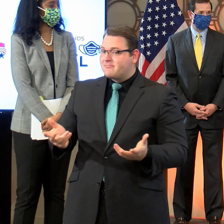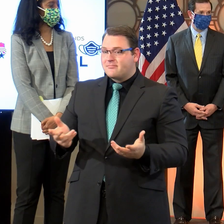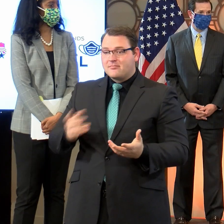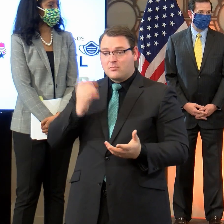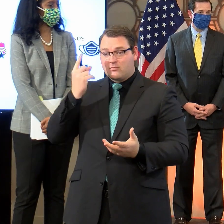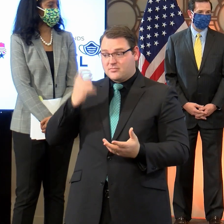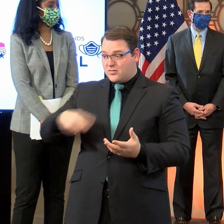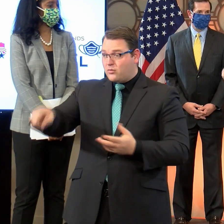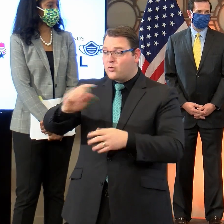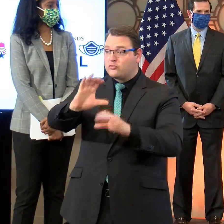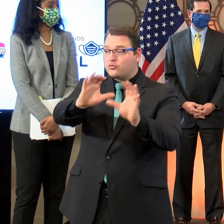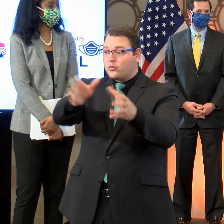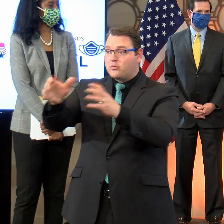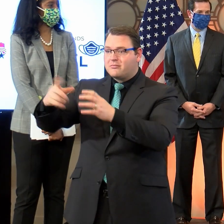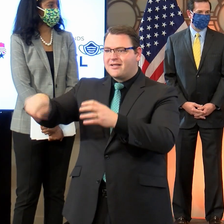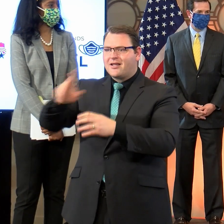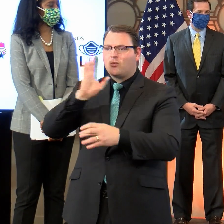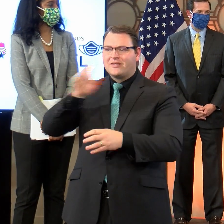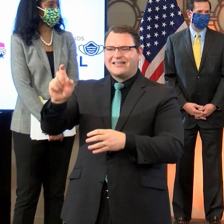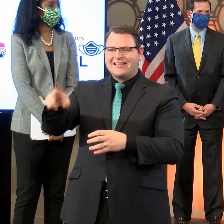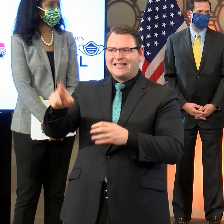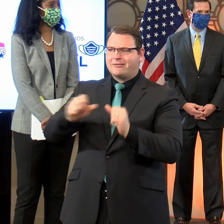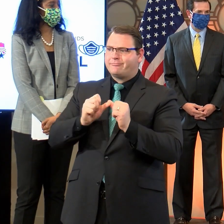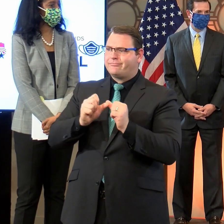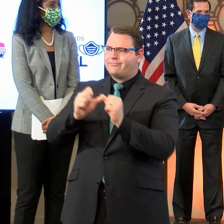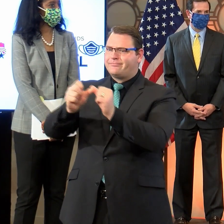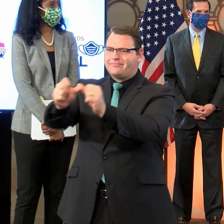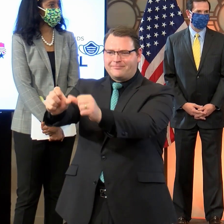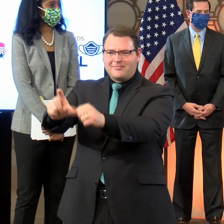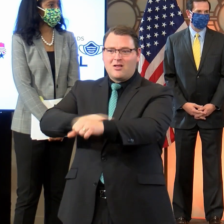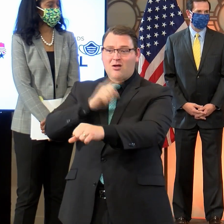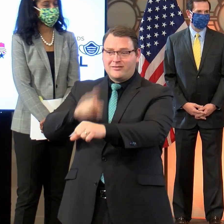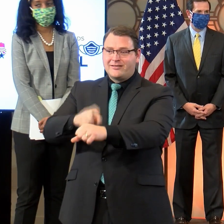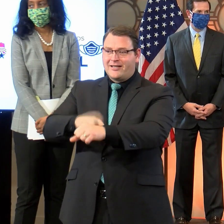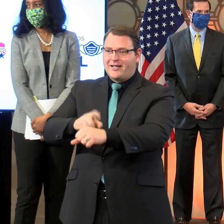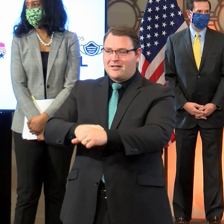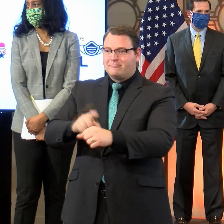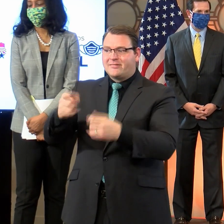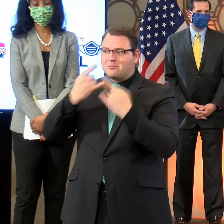this need and will have this need for an ongoing period of time can ensure that